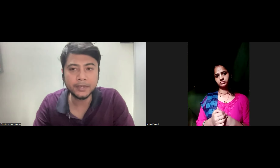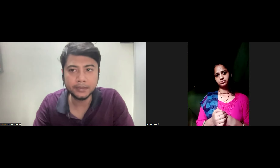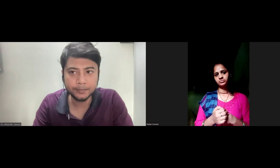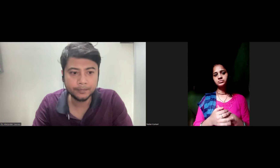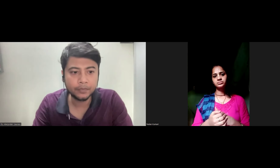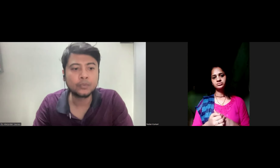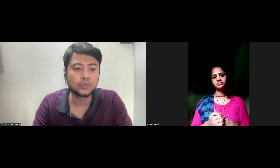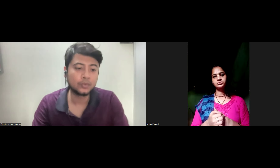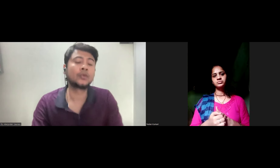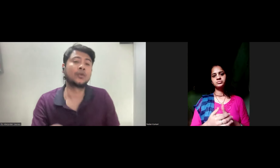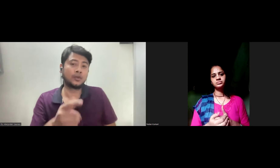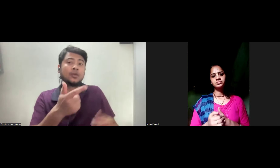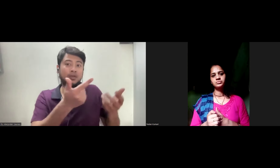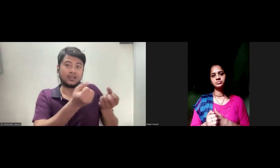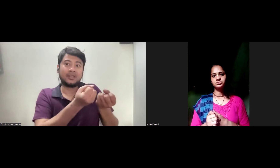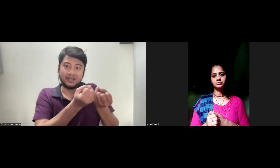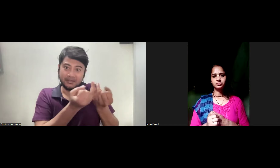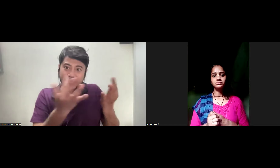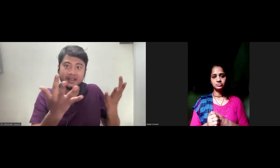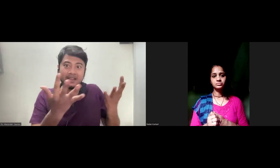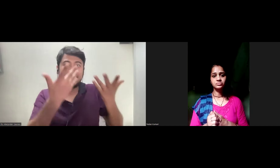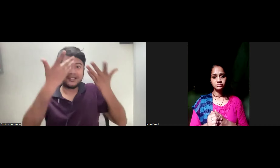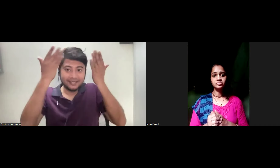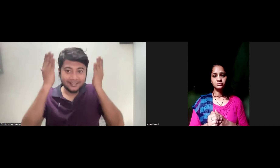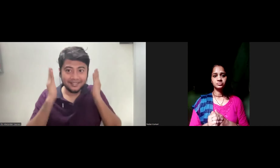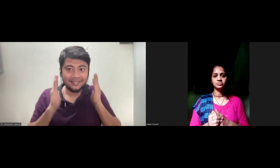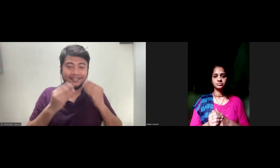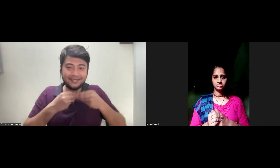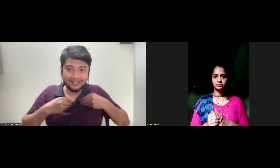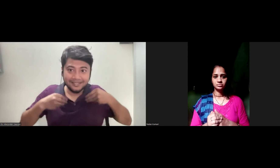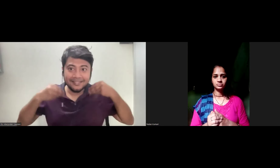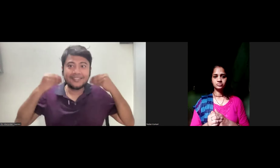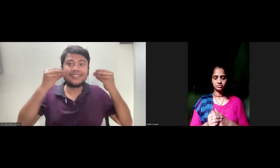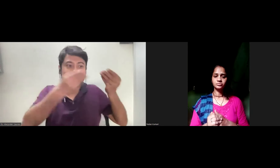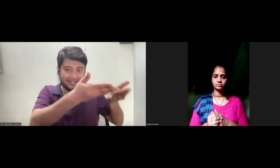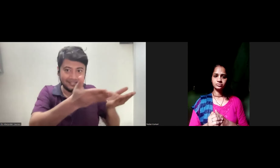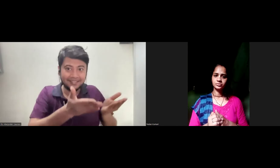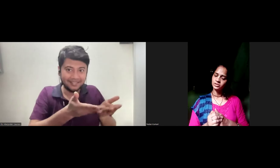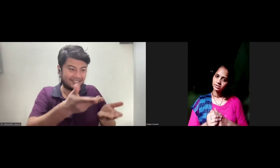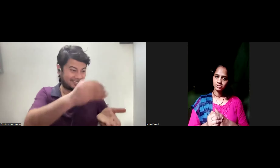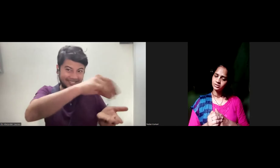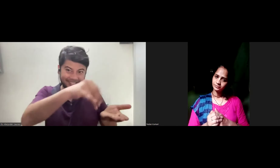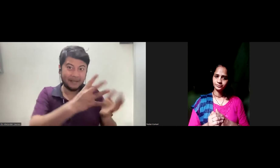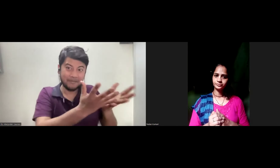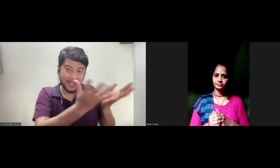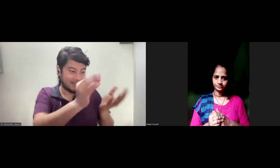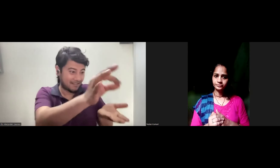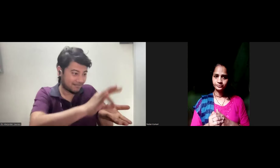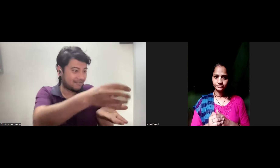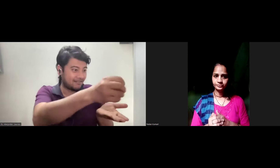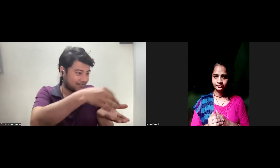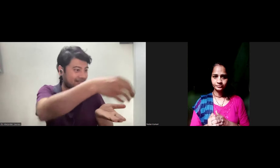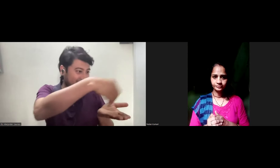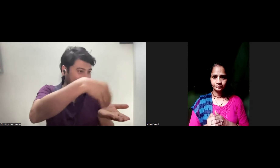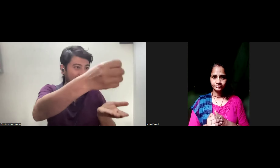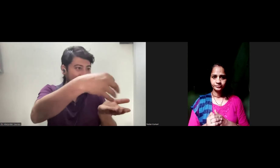Many, Yeah, many. then you put it in the keep a pot of mud and bury it in that. Because you might not